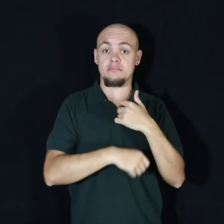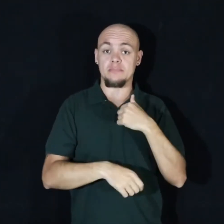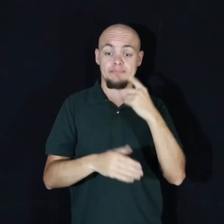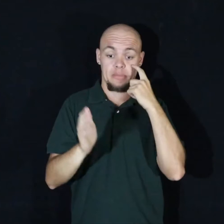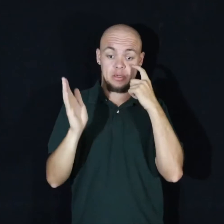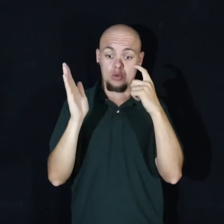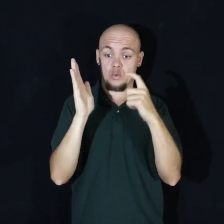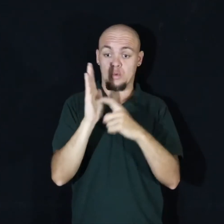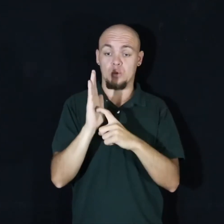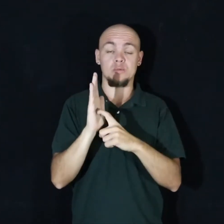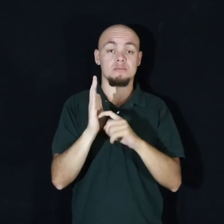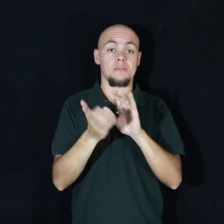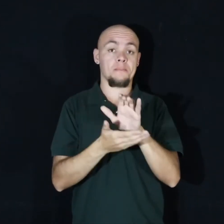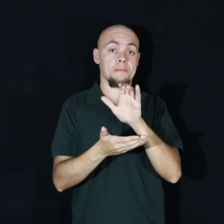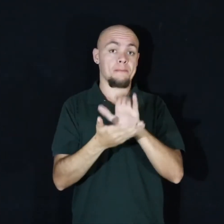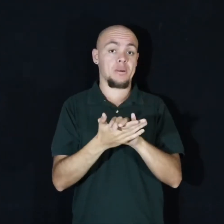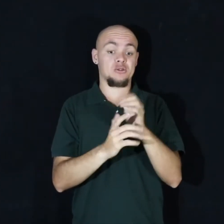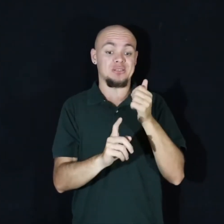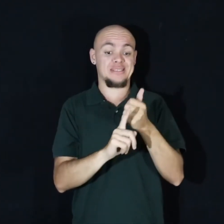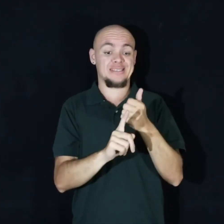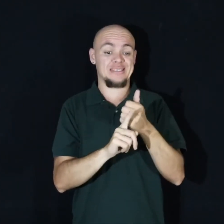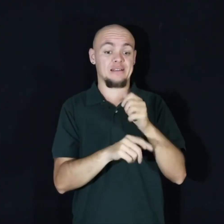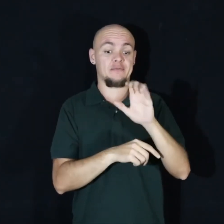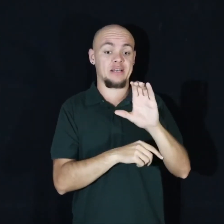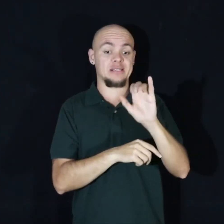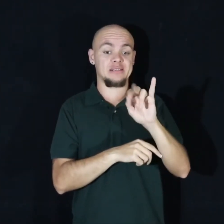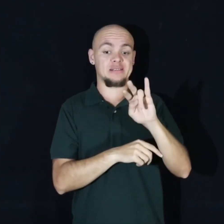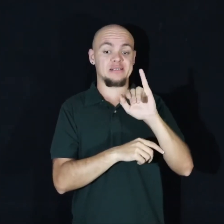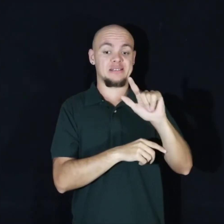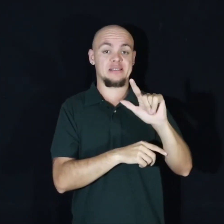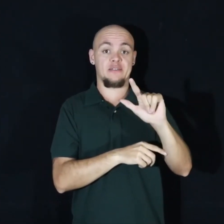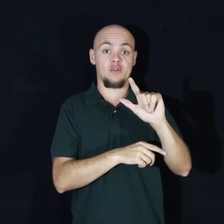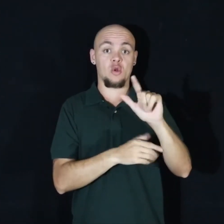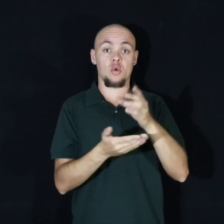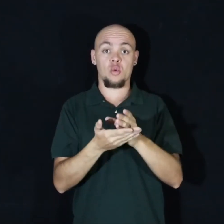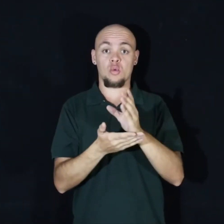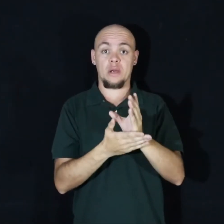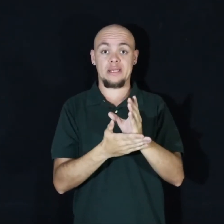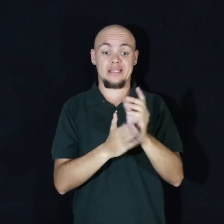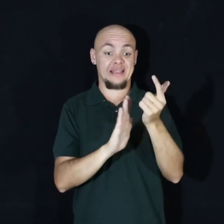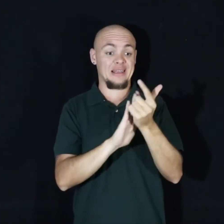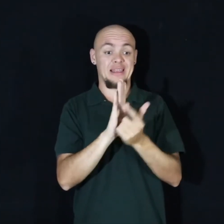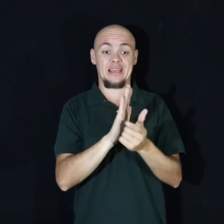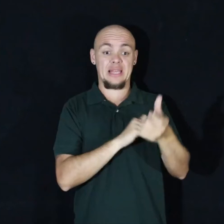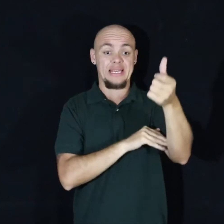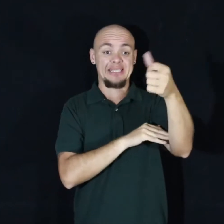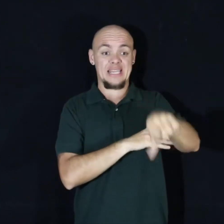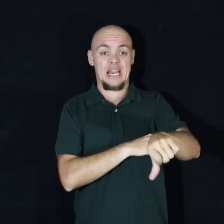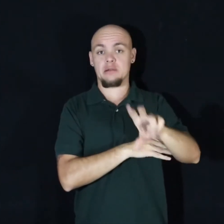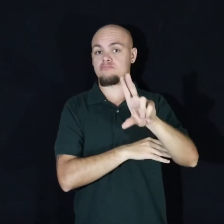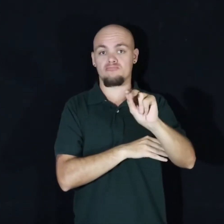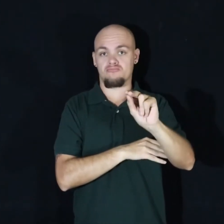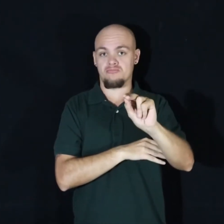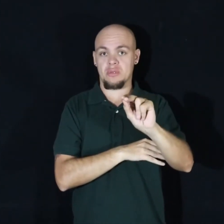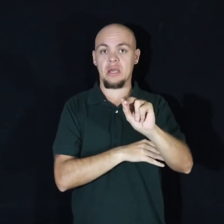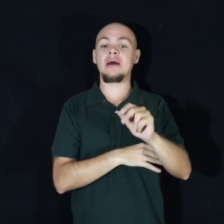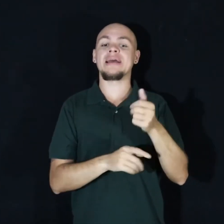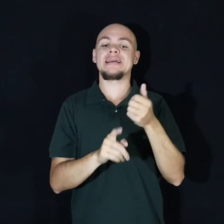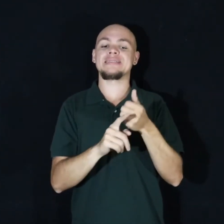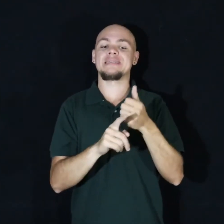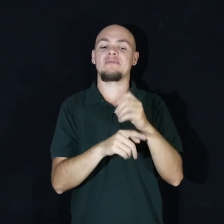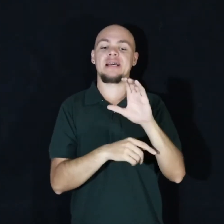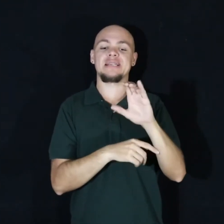I see here in this country that marriage as a civil right should not be legally